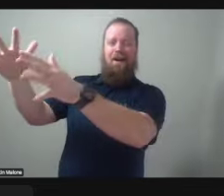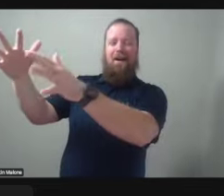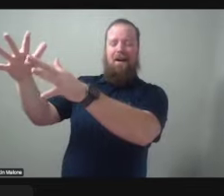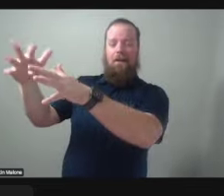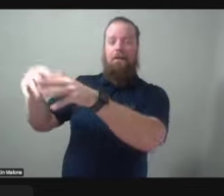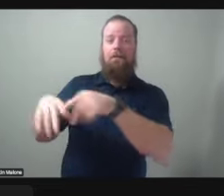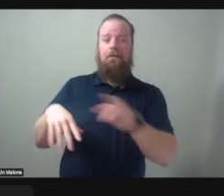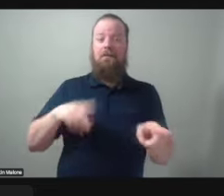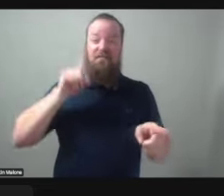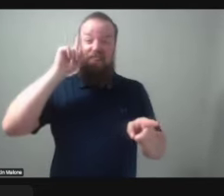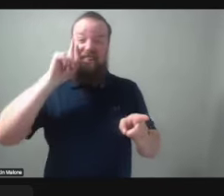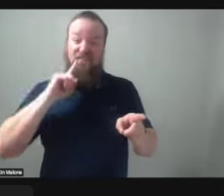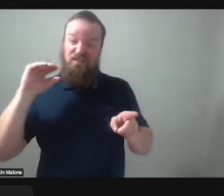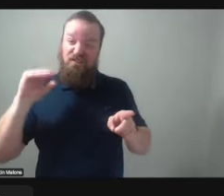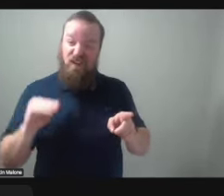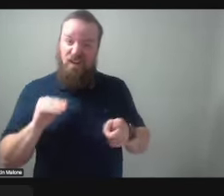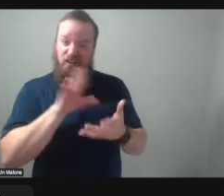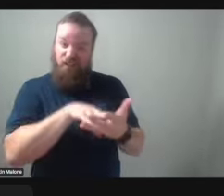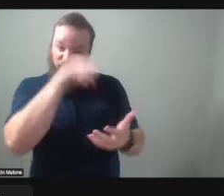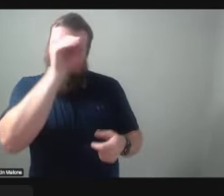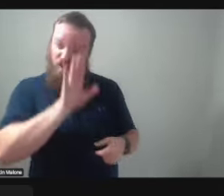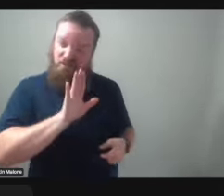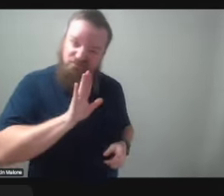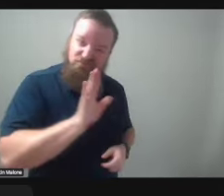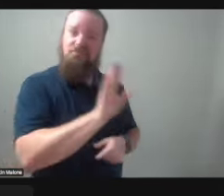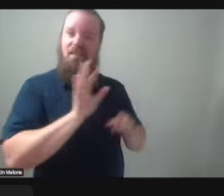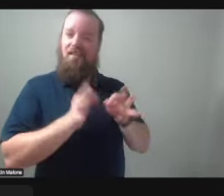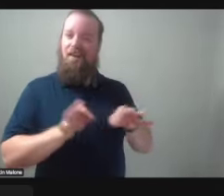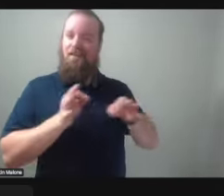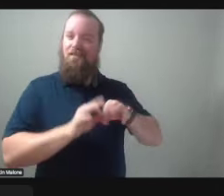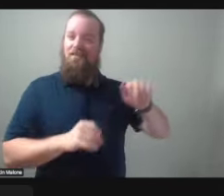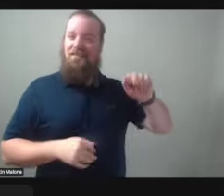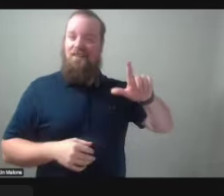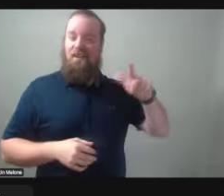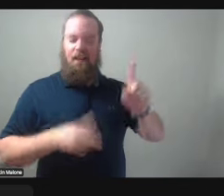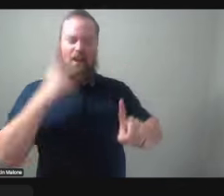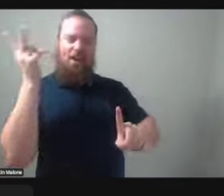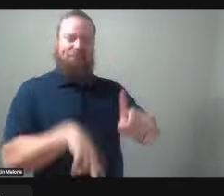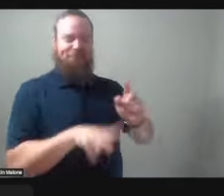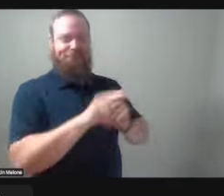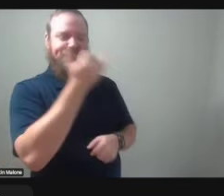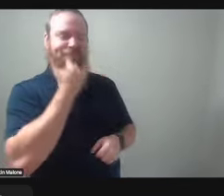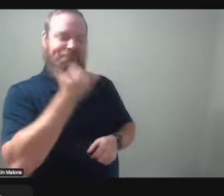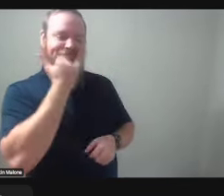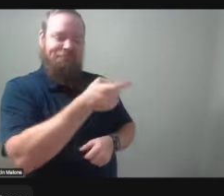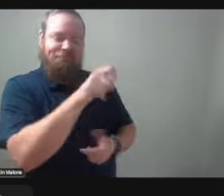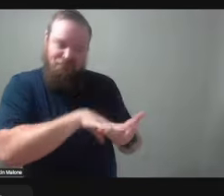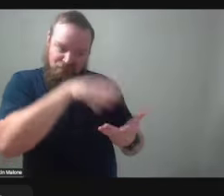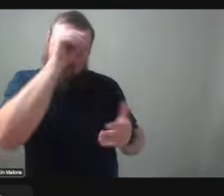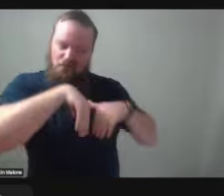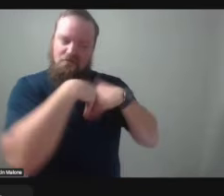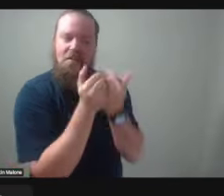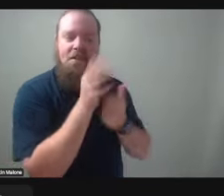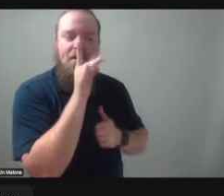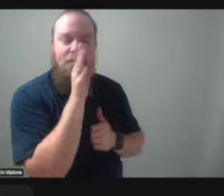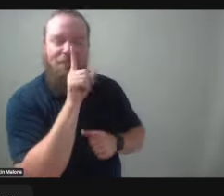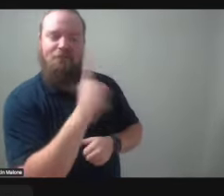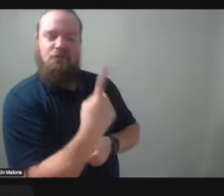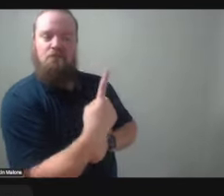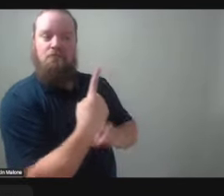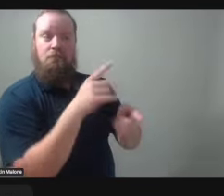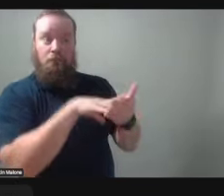learning to signs, baby sign language. It's well accepted in society. It's considered to be such a great